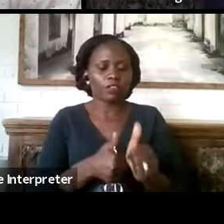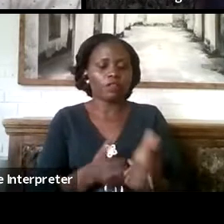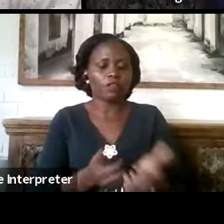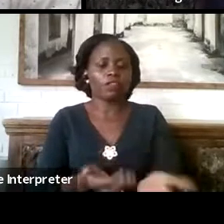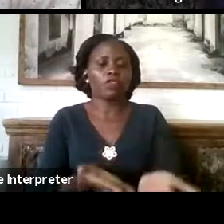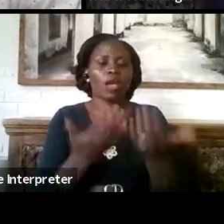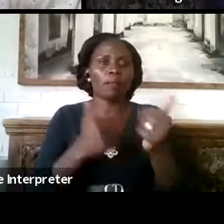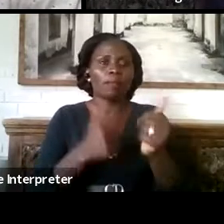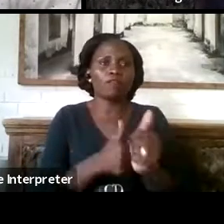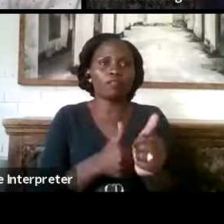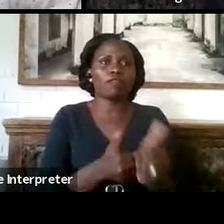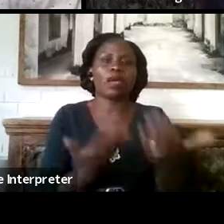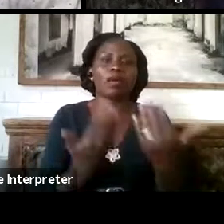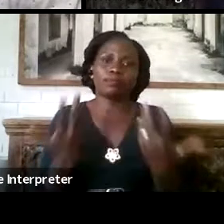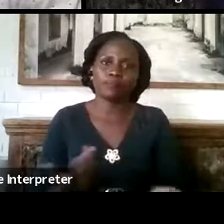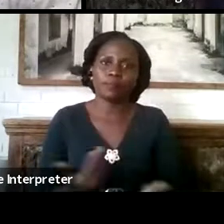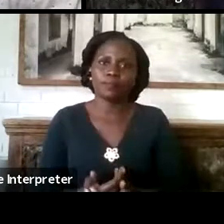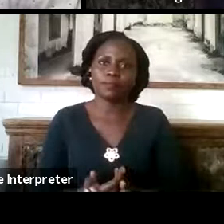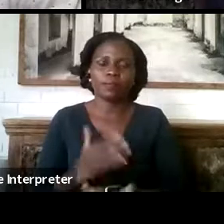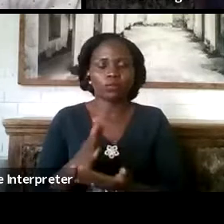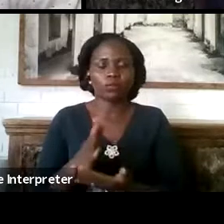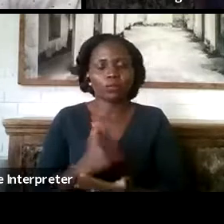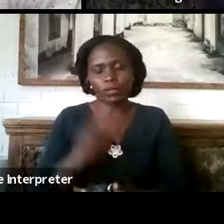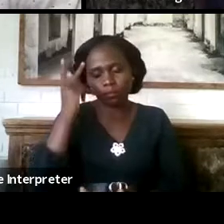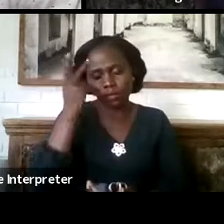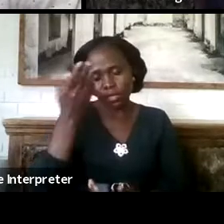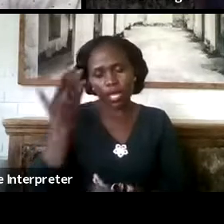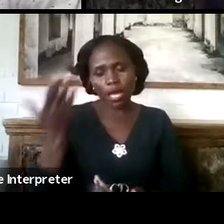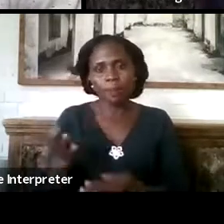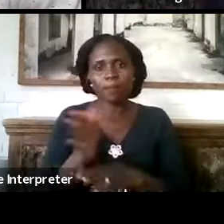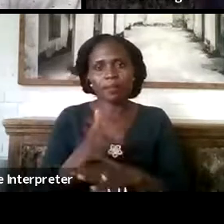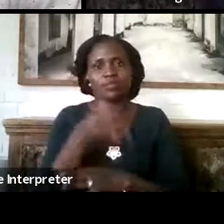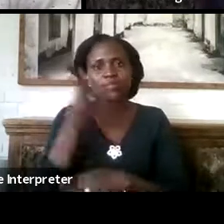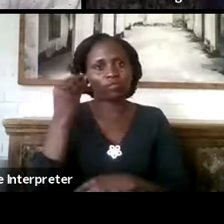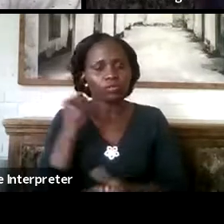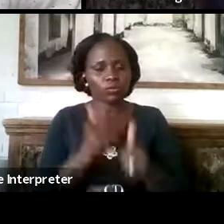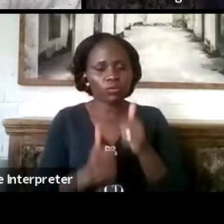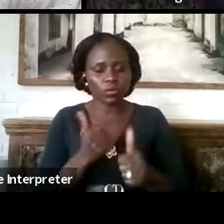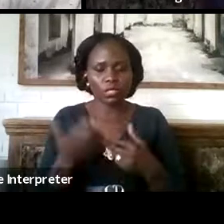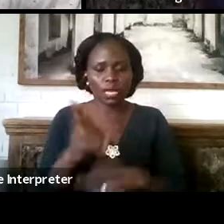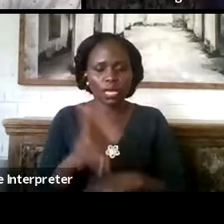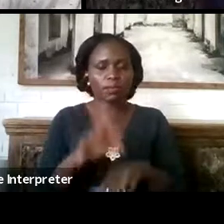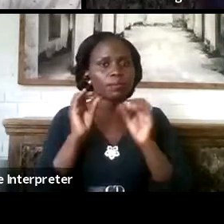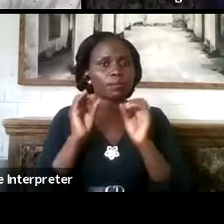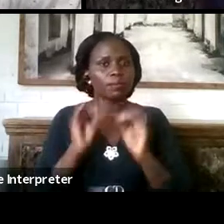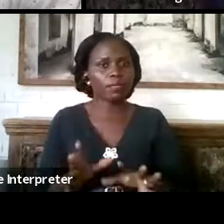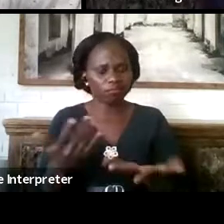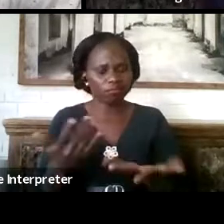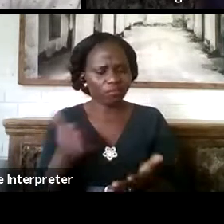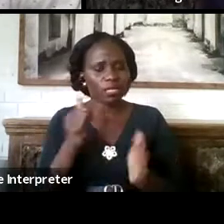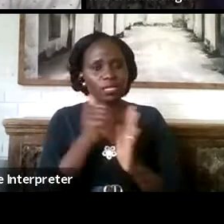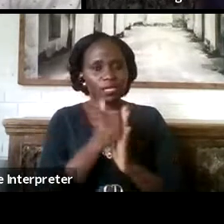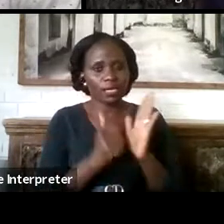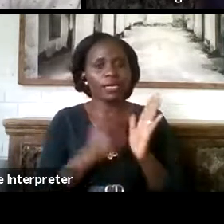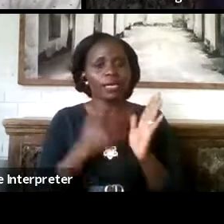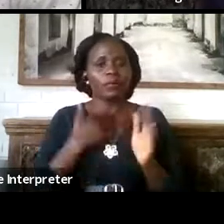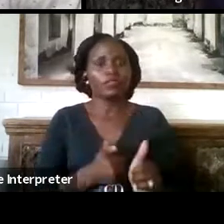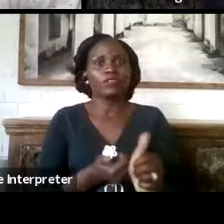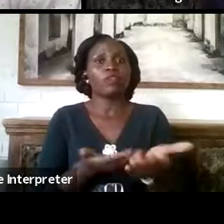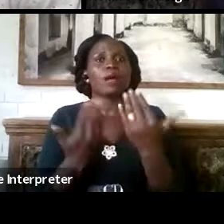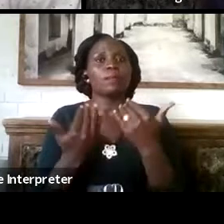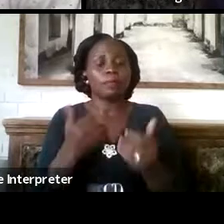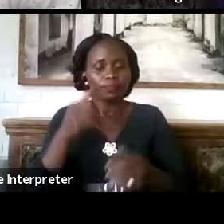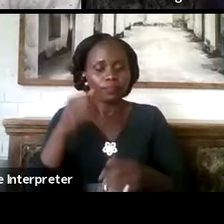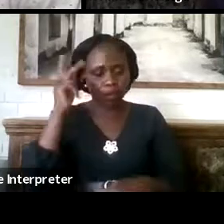policy in the Ministry of Education which is not coming out. Is one of the agendas that I want to follow up. We have the policy on ICT. We